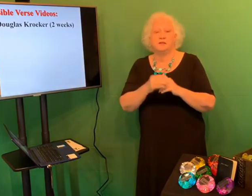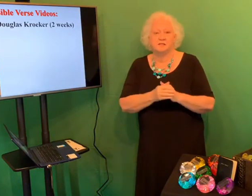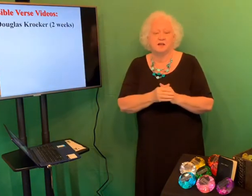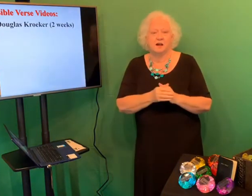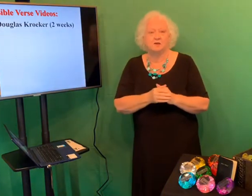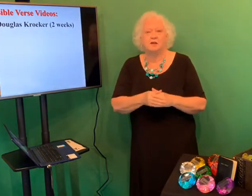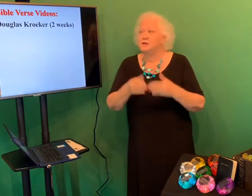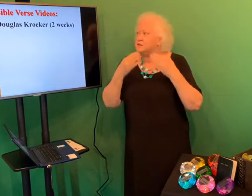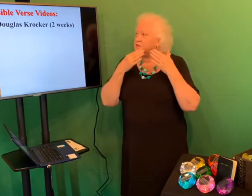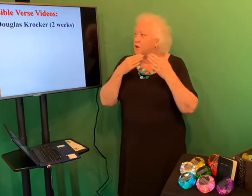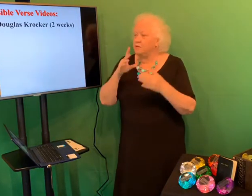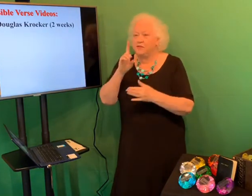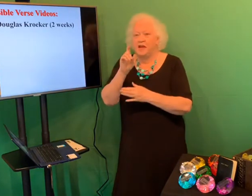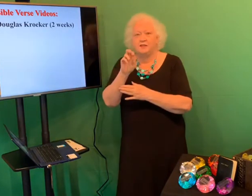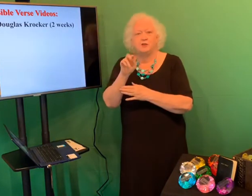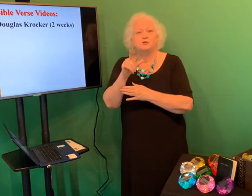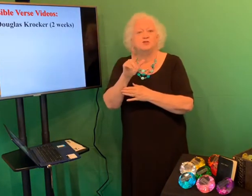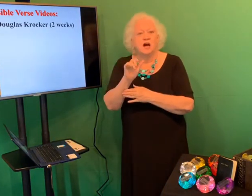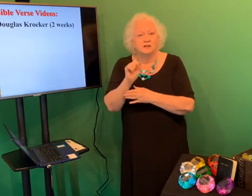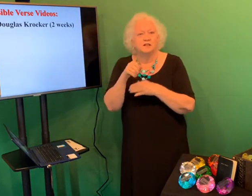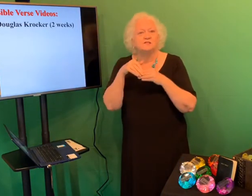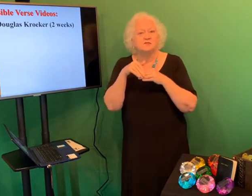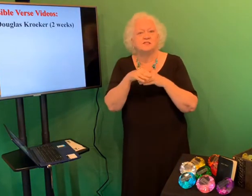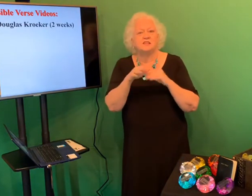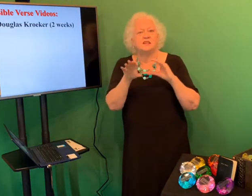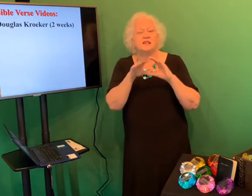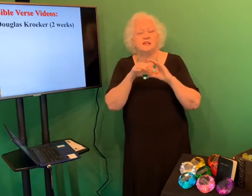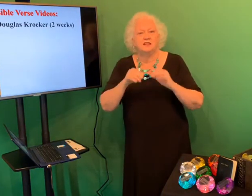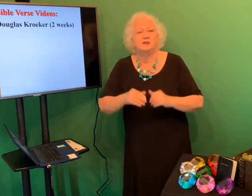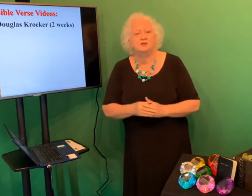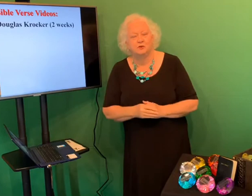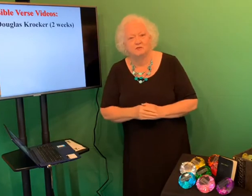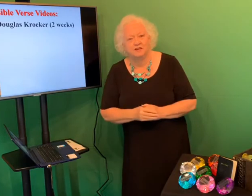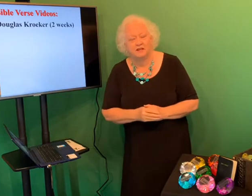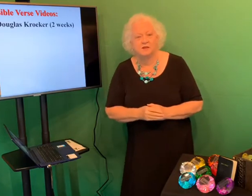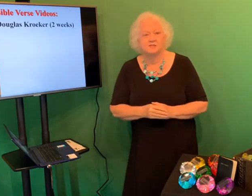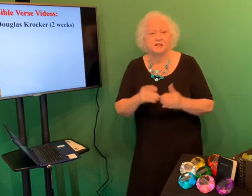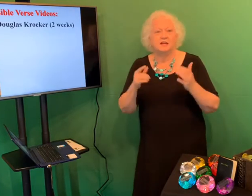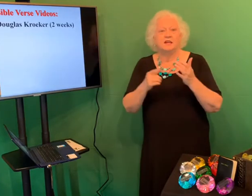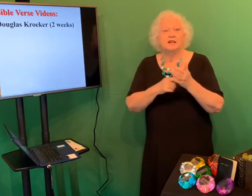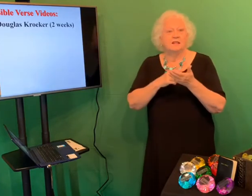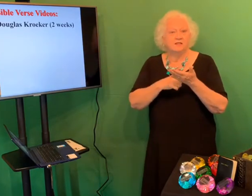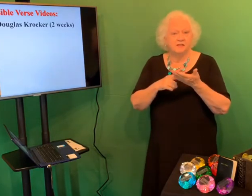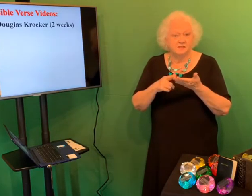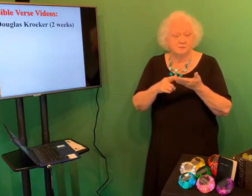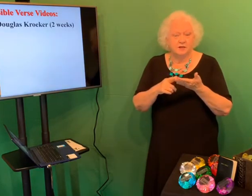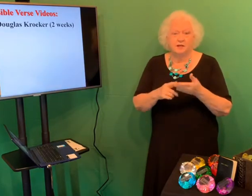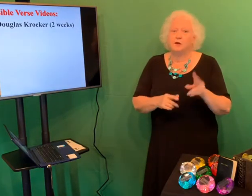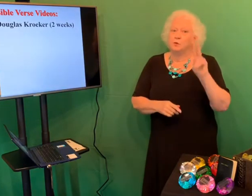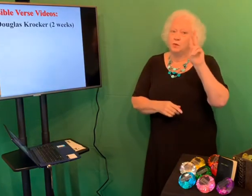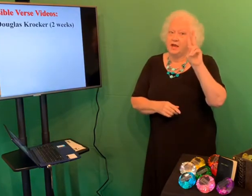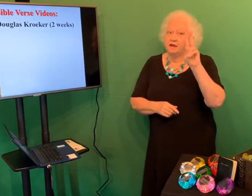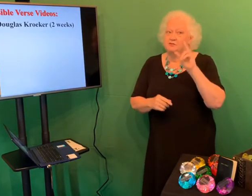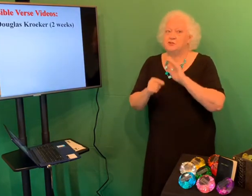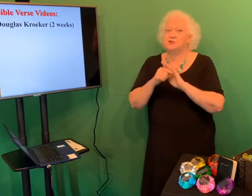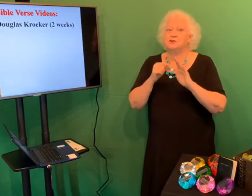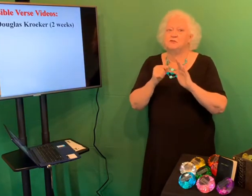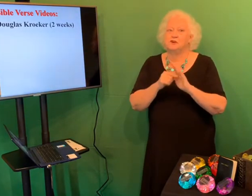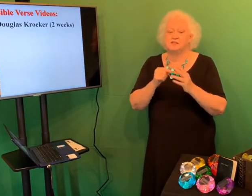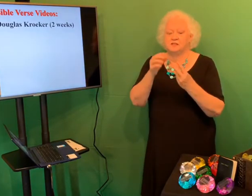ago. So thank you, Douglas, for sending in your videos. Now, this week, we have 2 verses